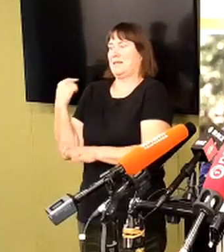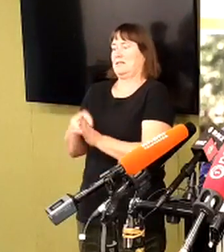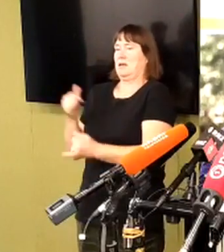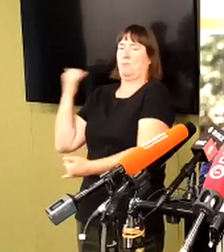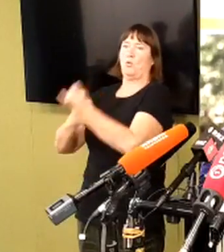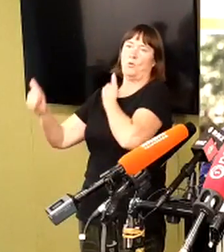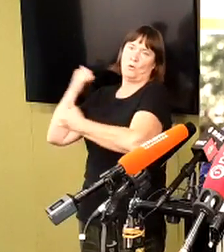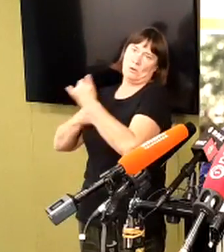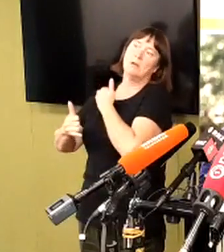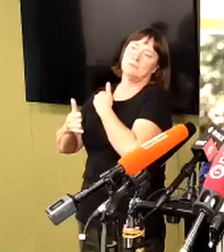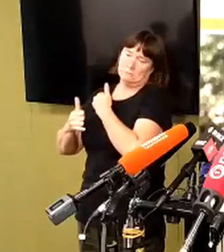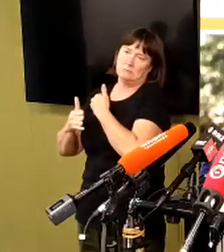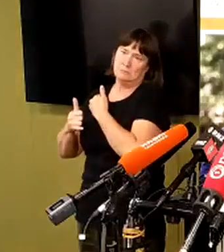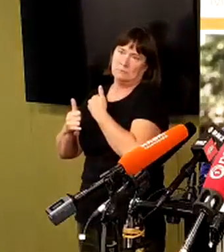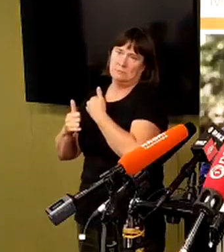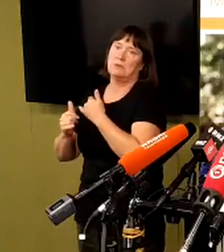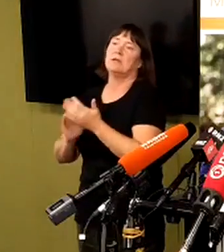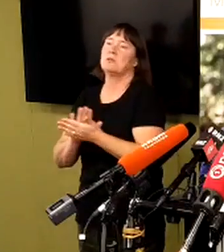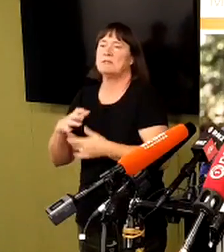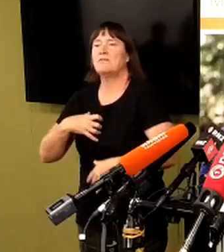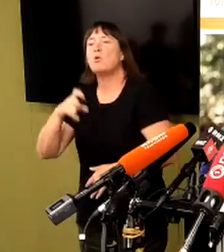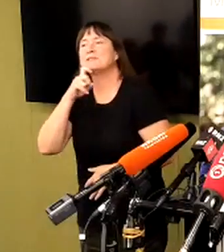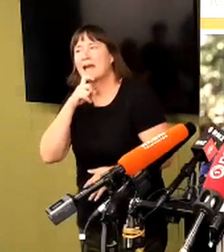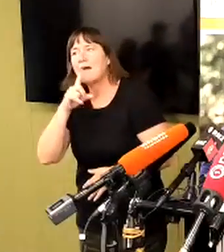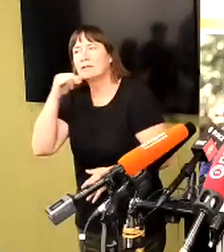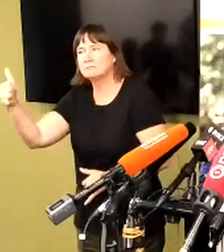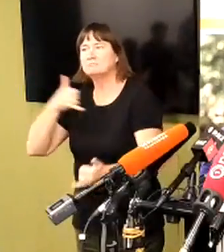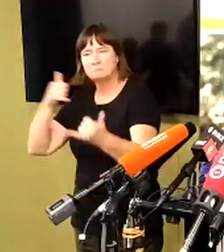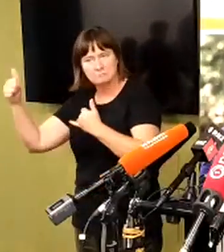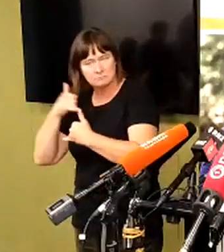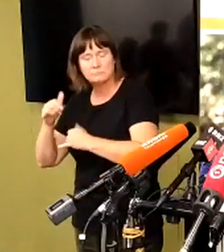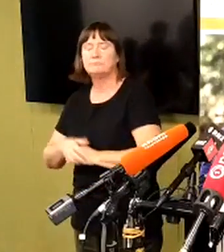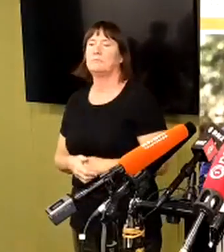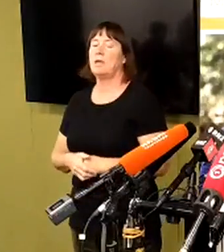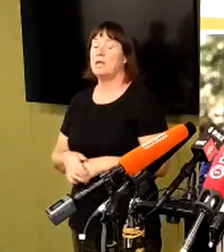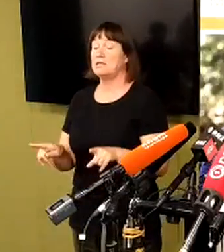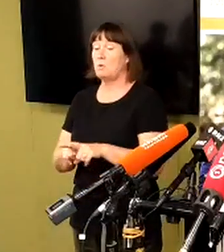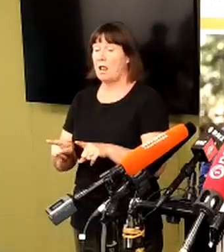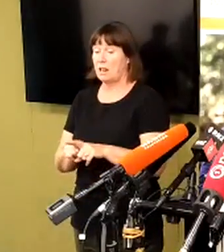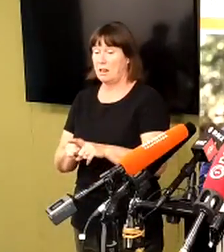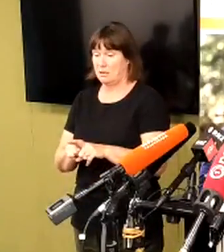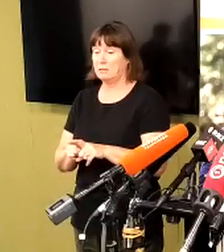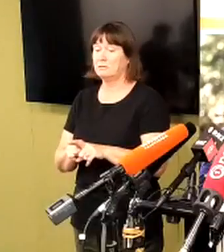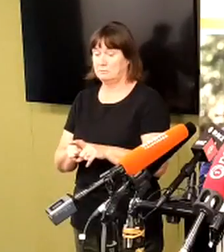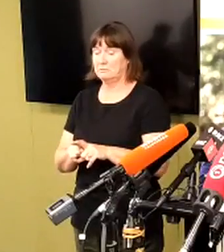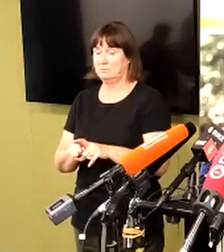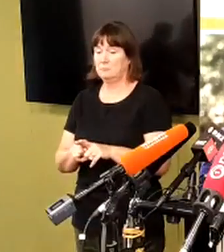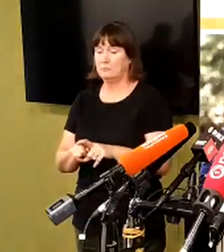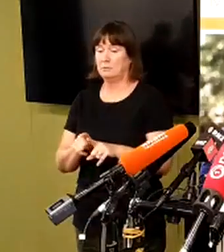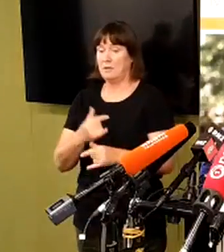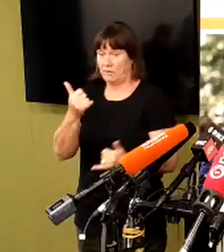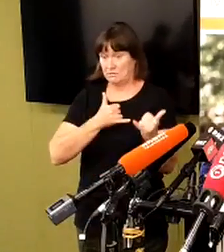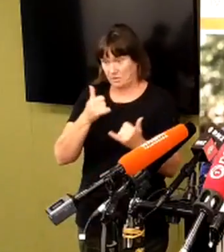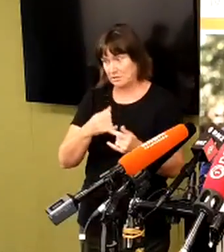So, as you well know, they have stepped up the number of staff there. And they have also, in addition to the incoming calls, have